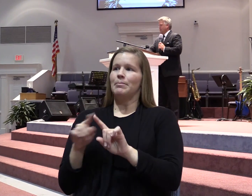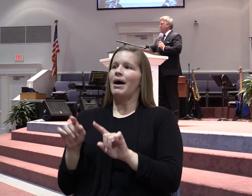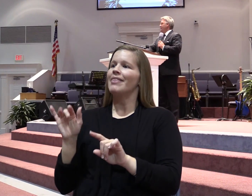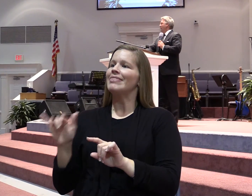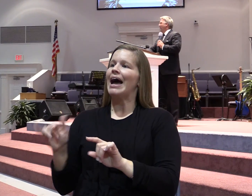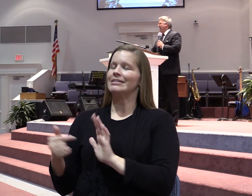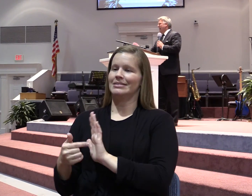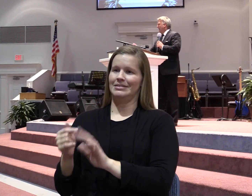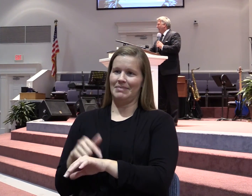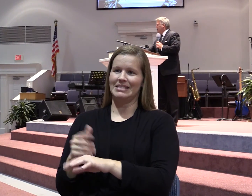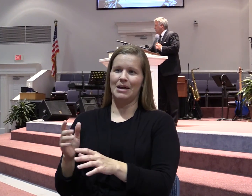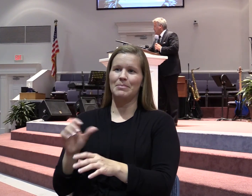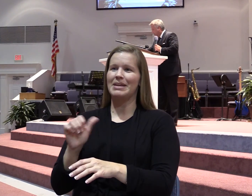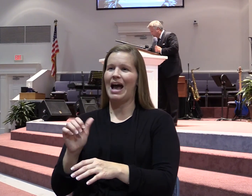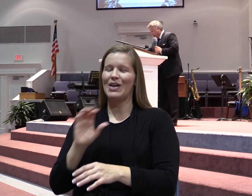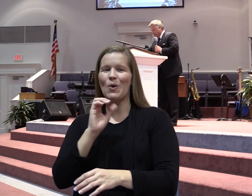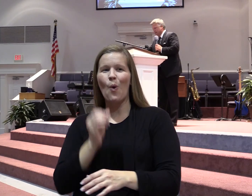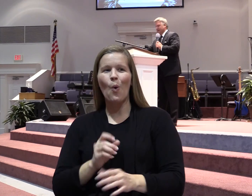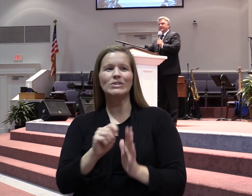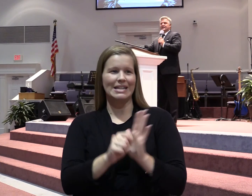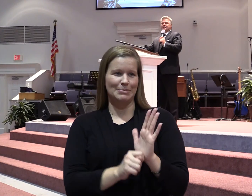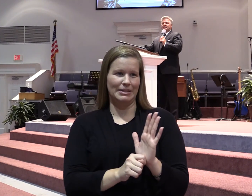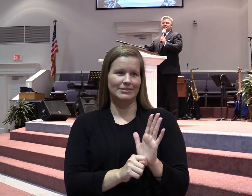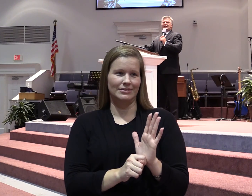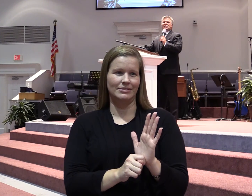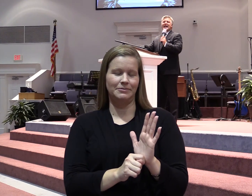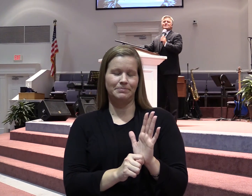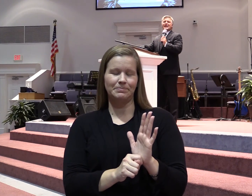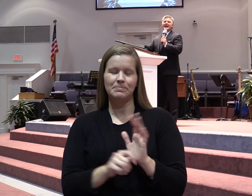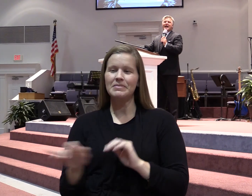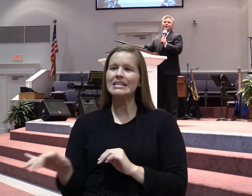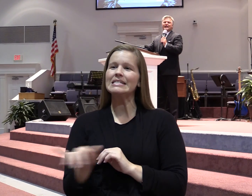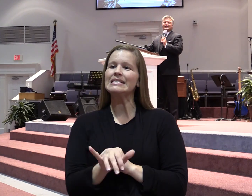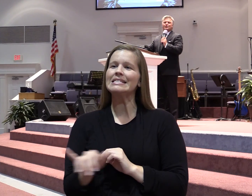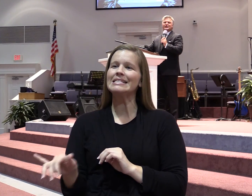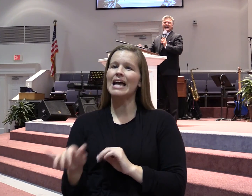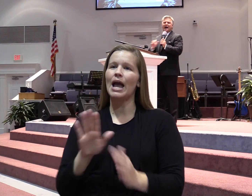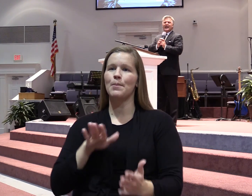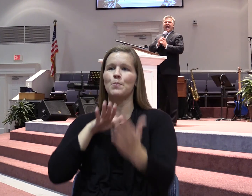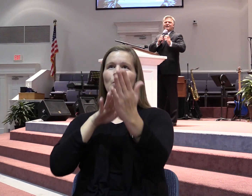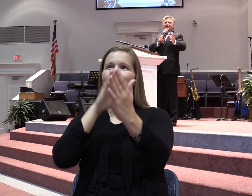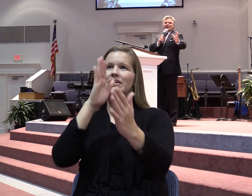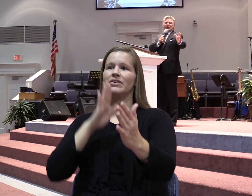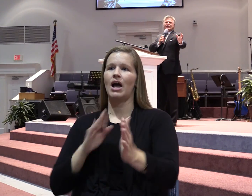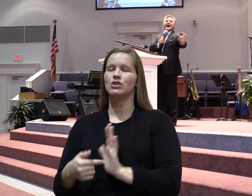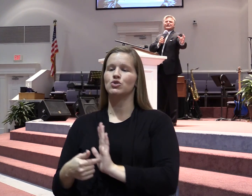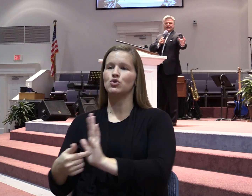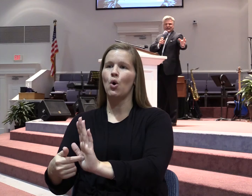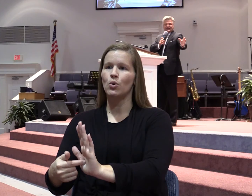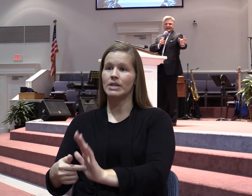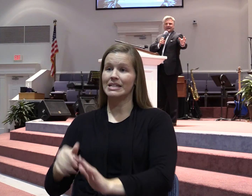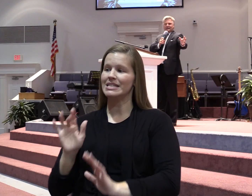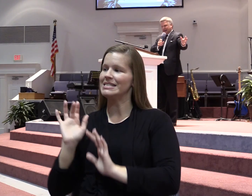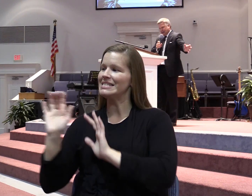time, unlike that ancient story, that same Sinai presence reaches out and physically